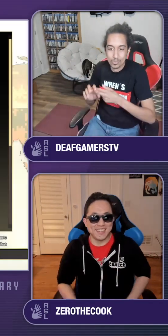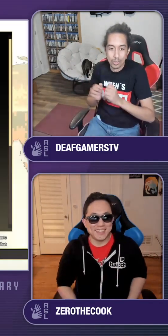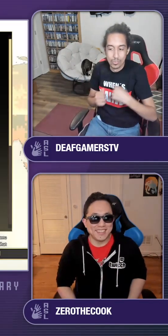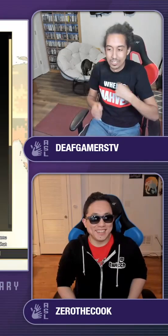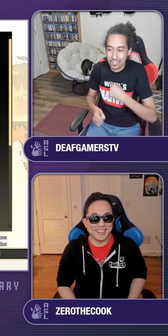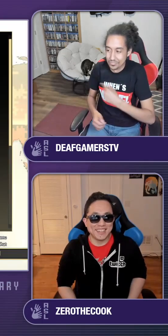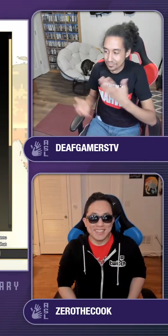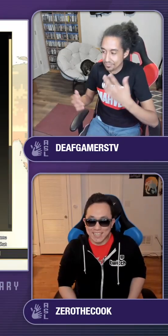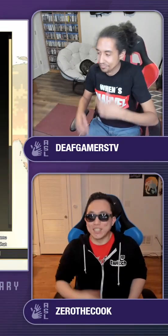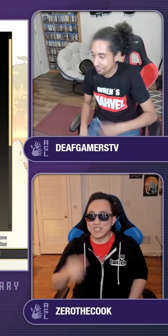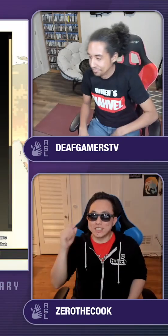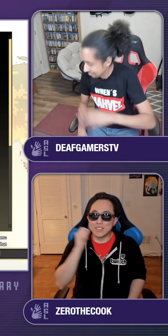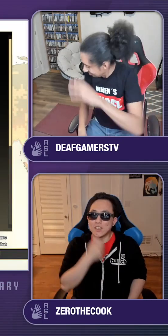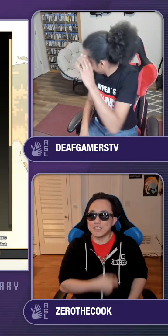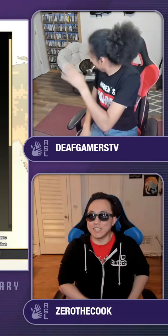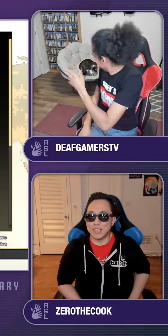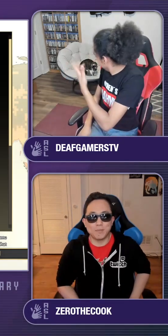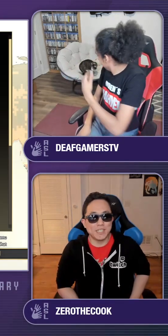might as well take it off.